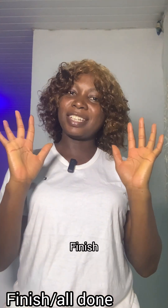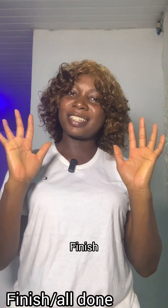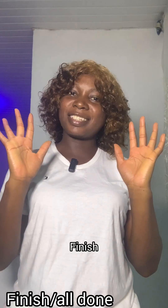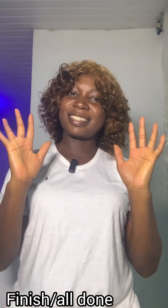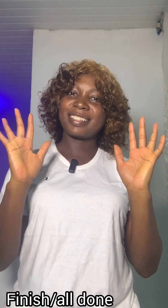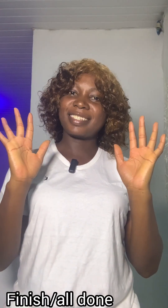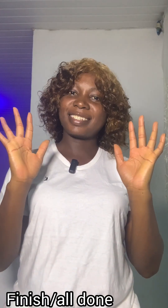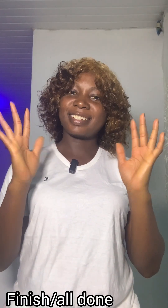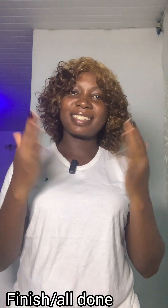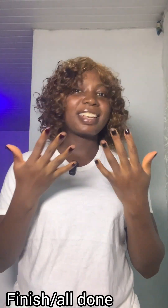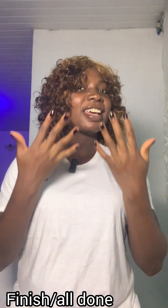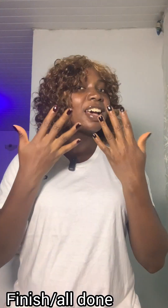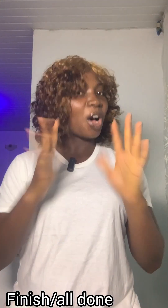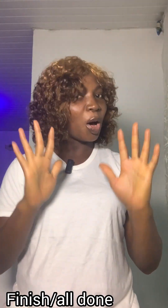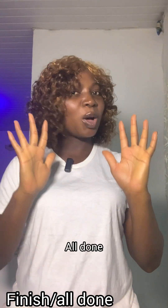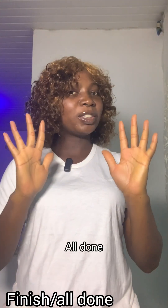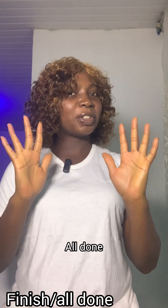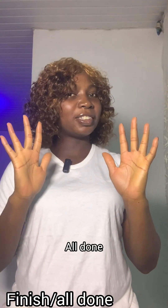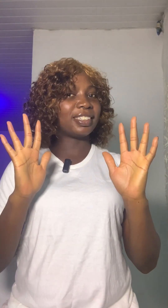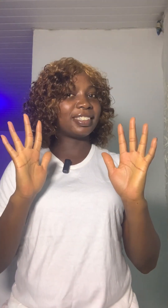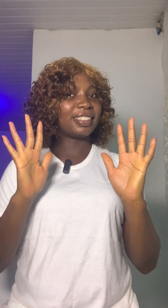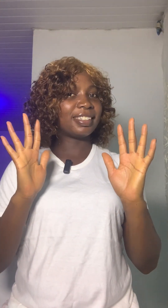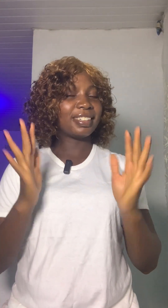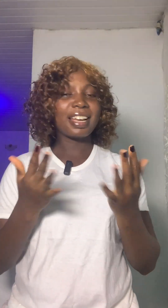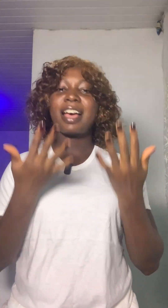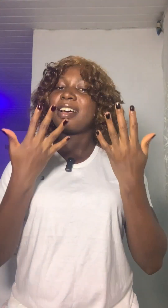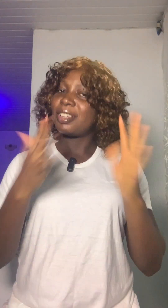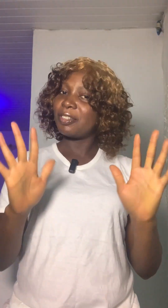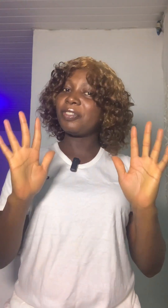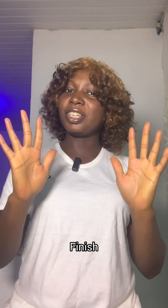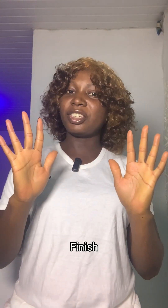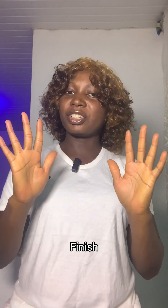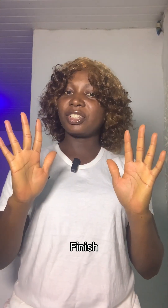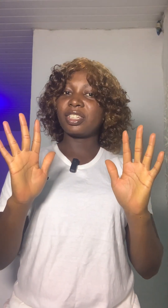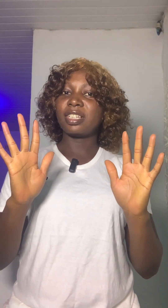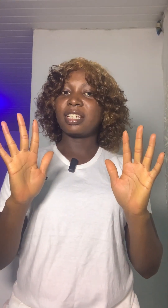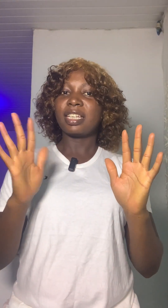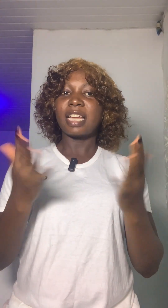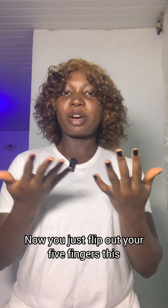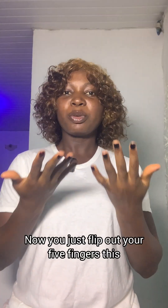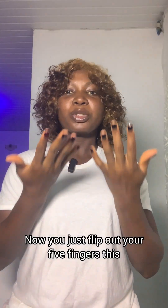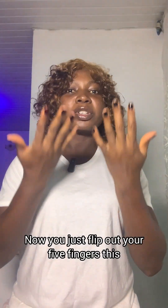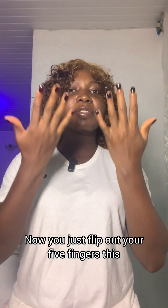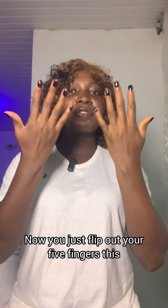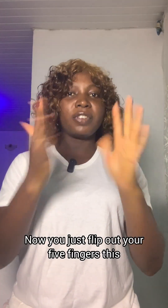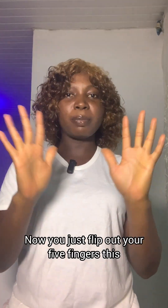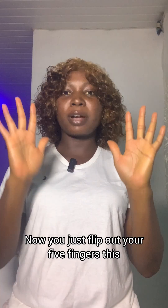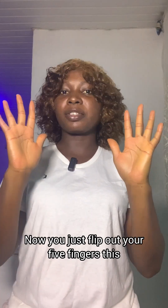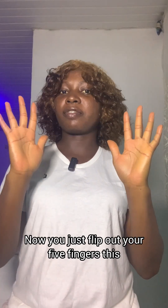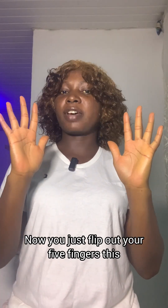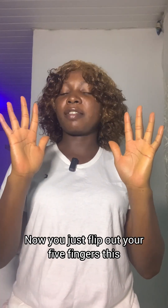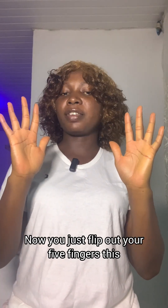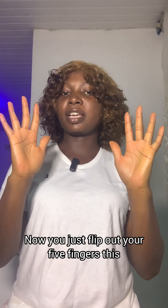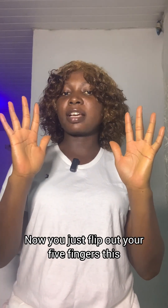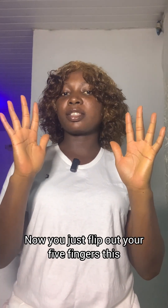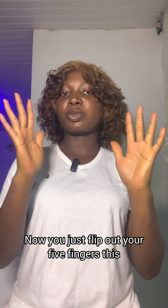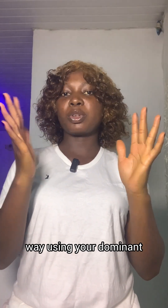Finish. All done. Finish. Now you just flip out your 5 fingers this way using